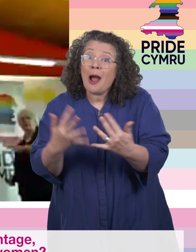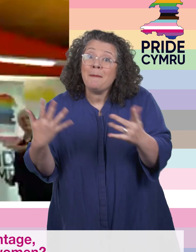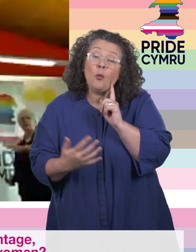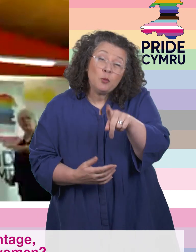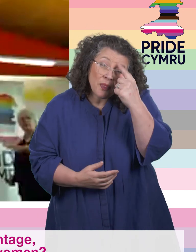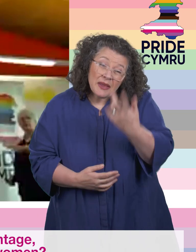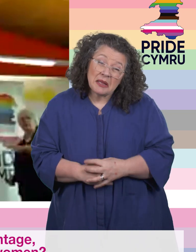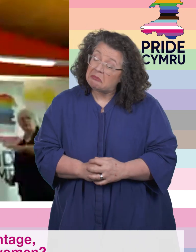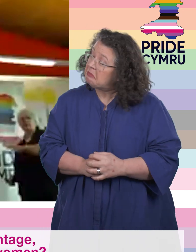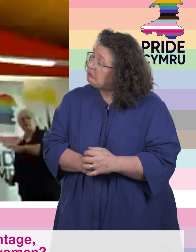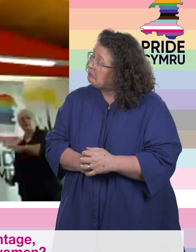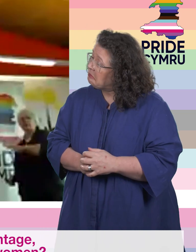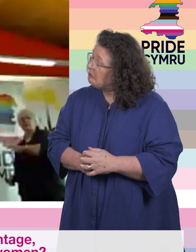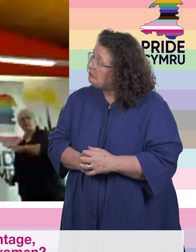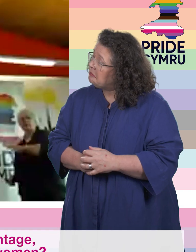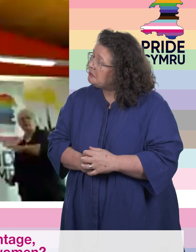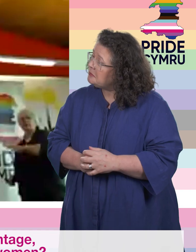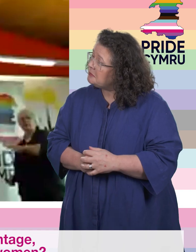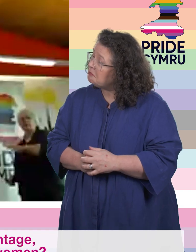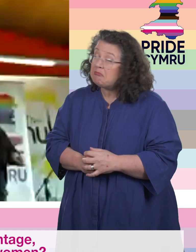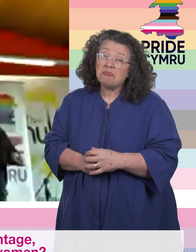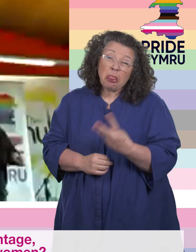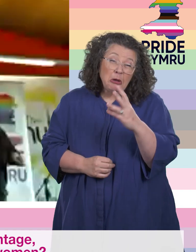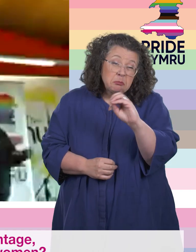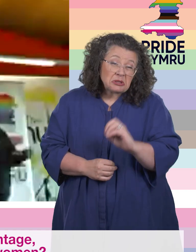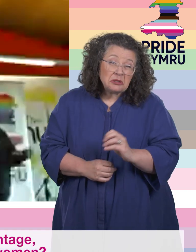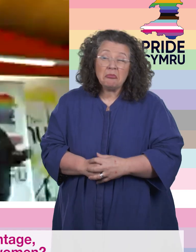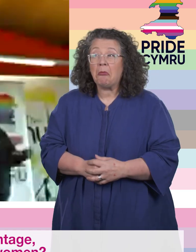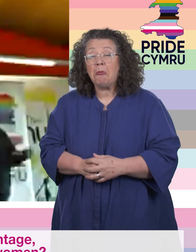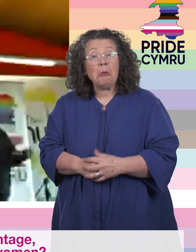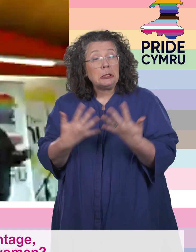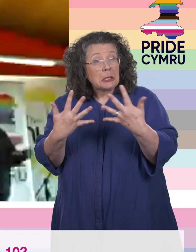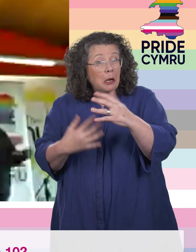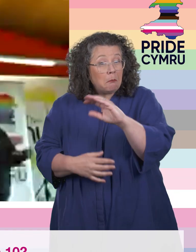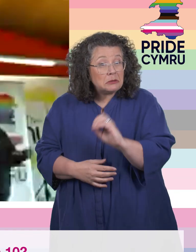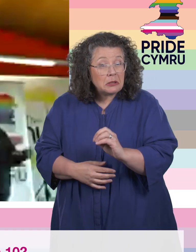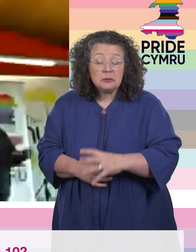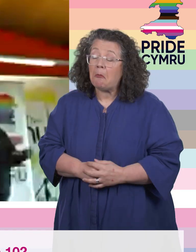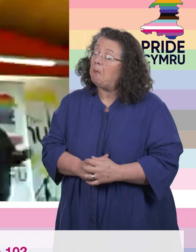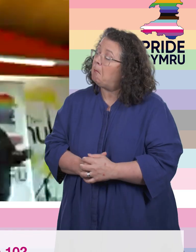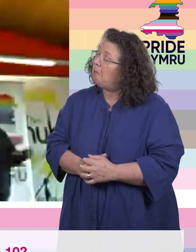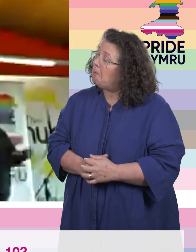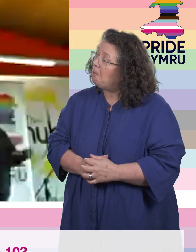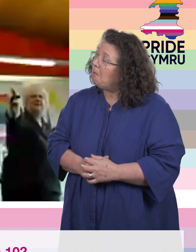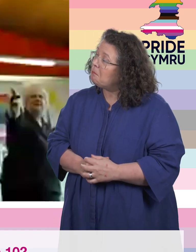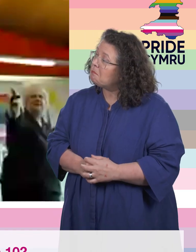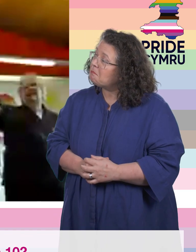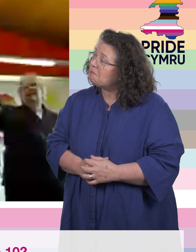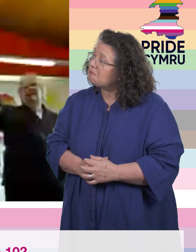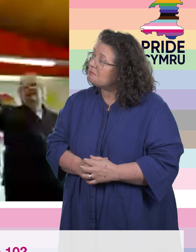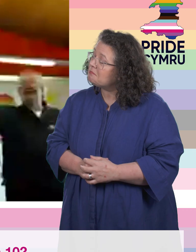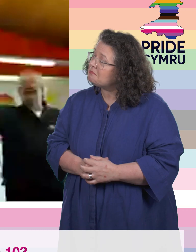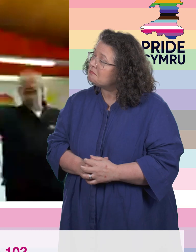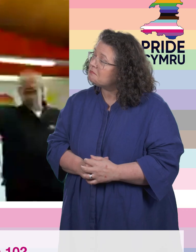of Wales, as a percentage, guess how many are women? 10. 10.